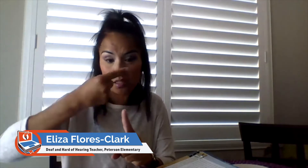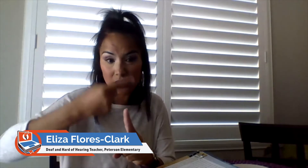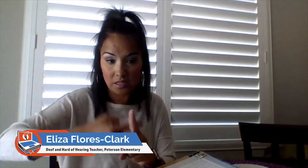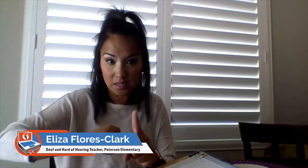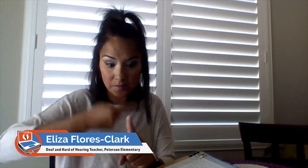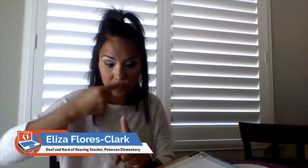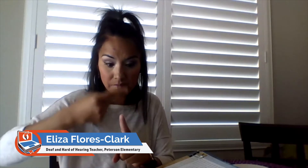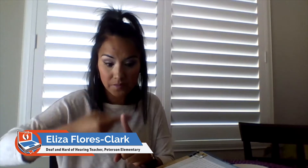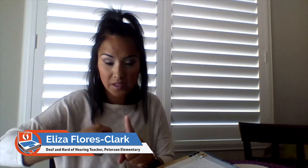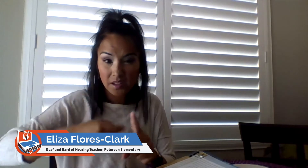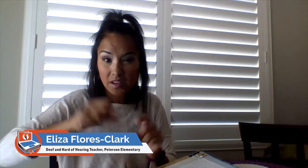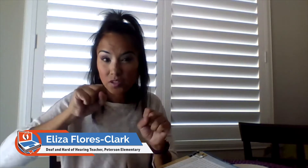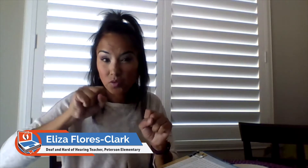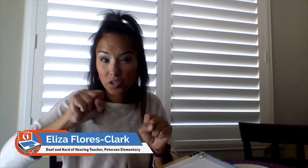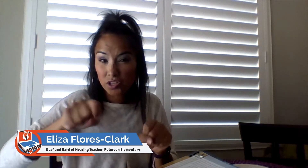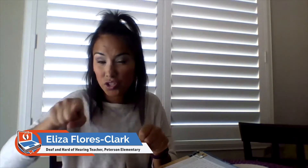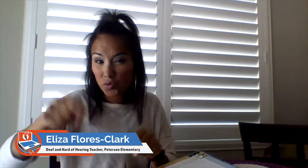months. So